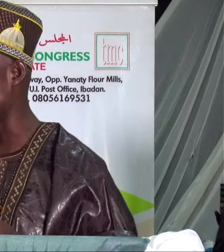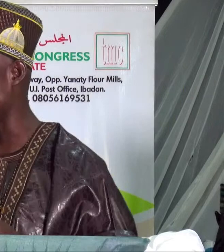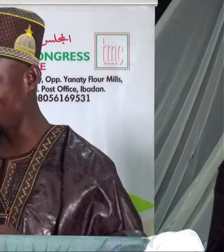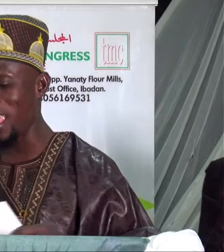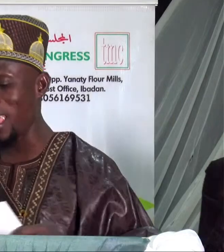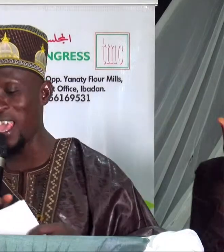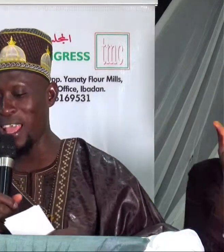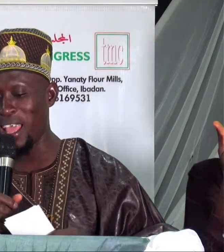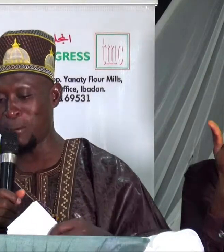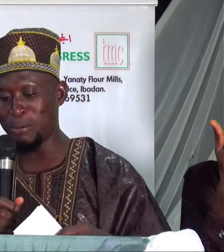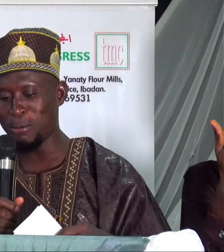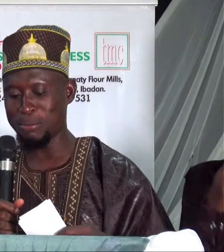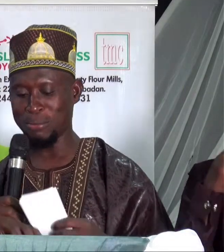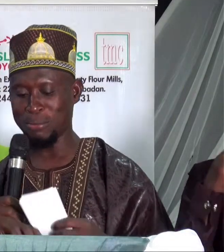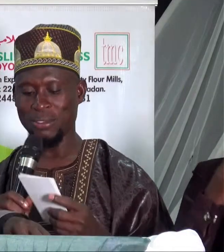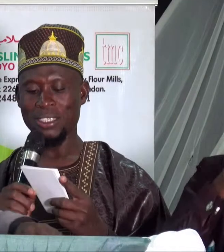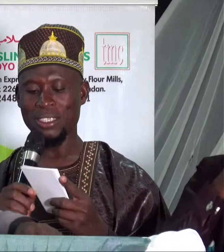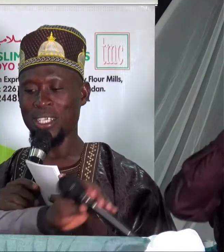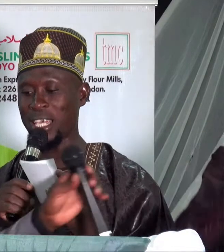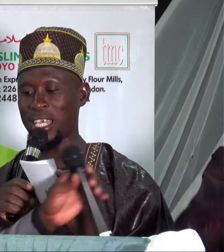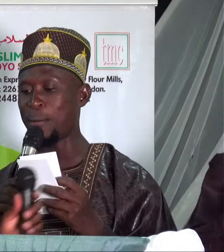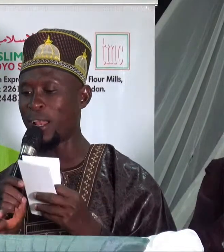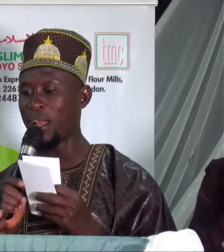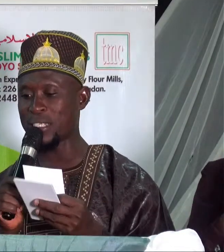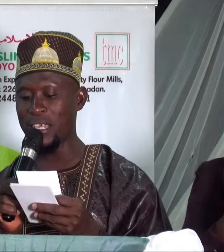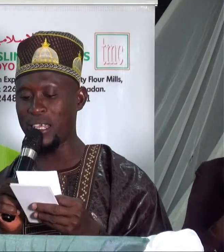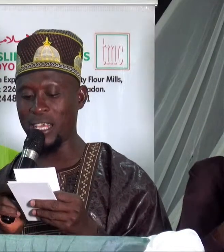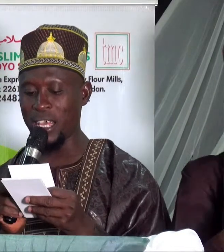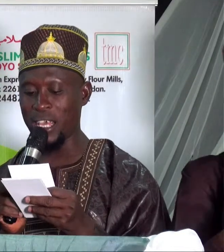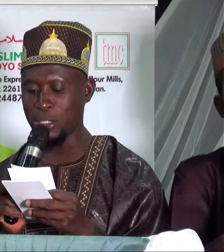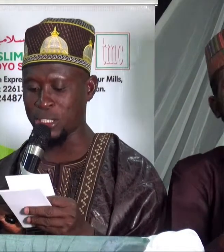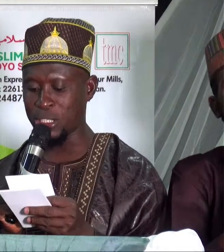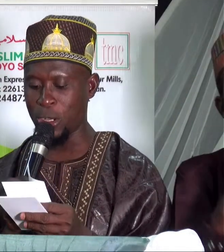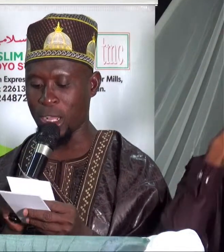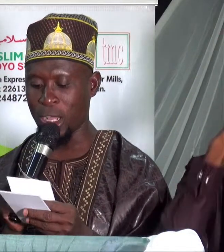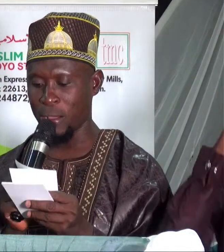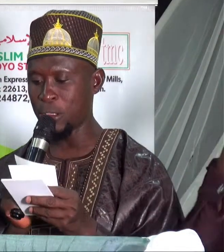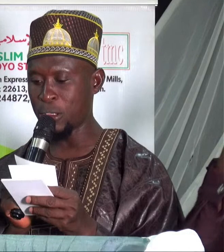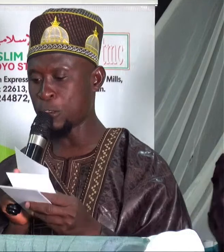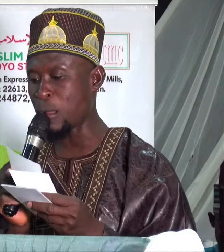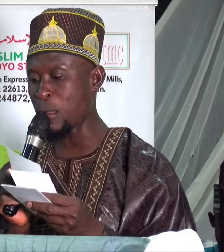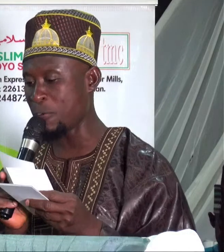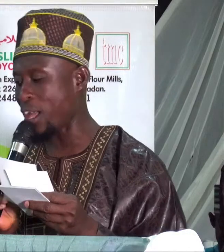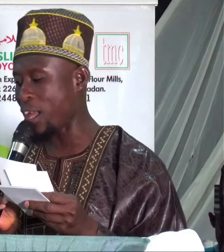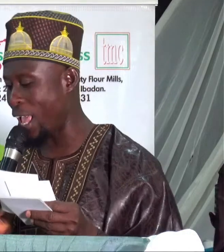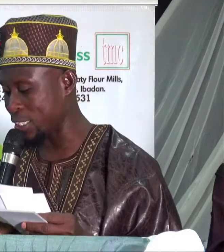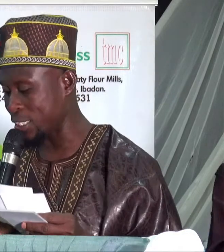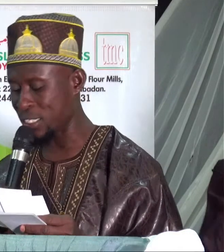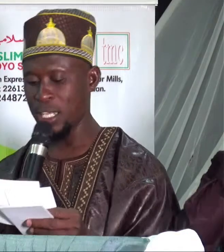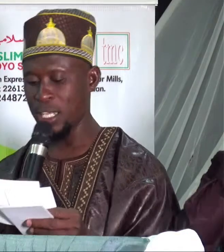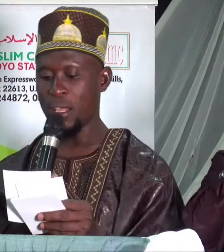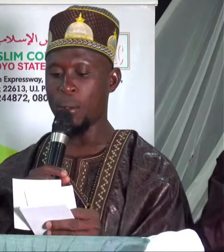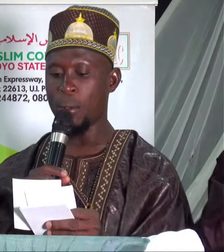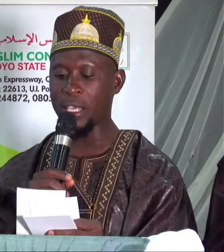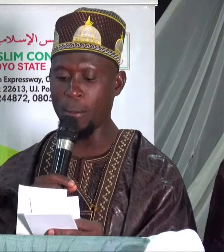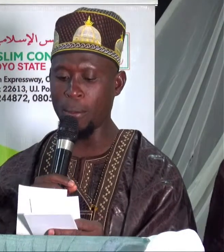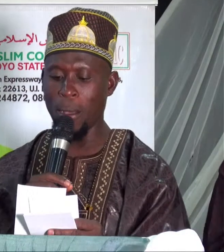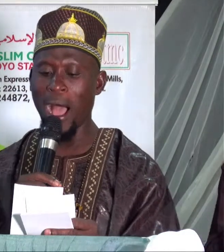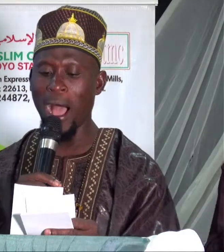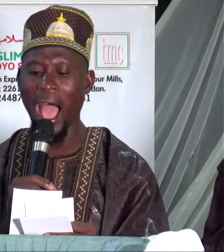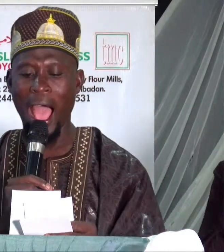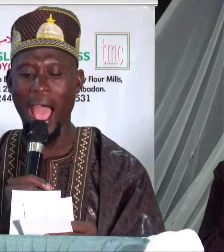pe enu ki a ma lo si eto ti o kan. Shouldn't before then. Mo ki baba